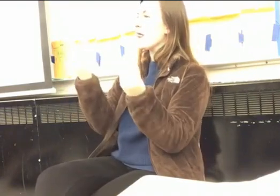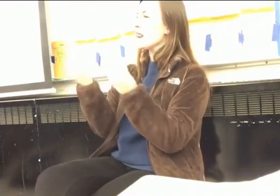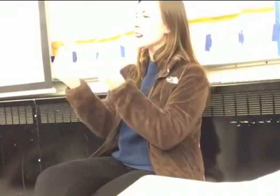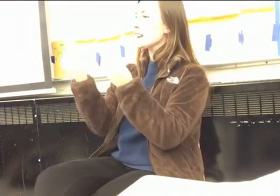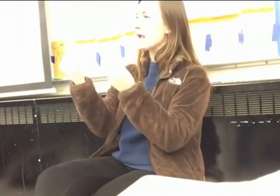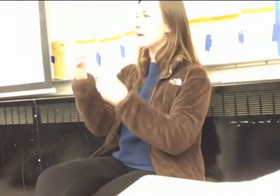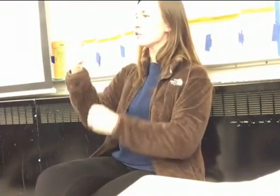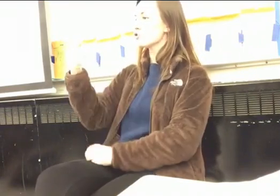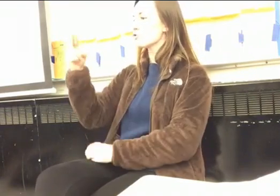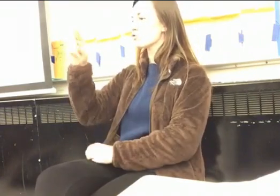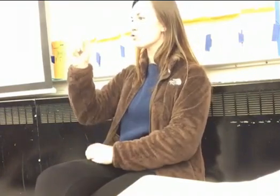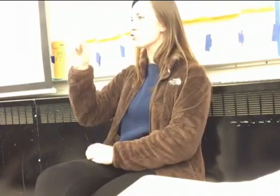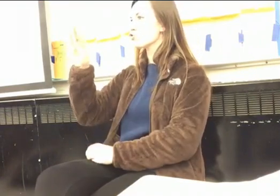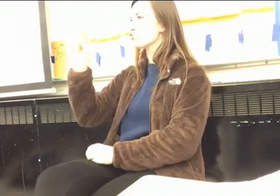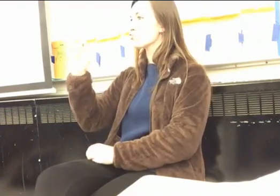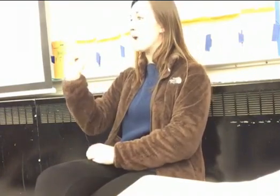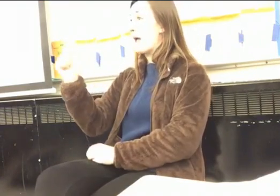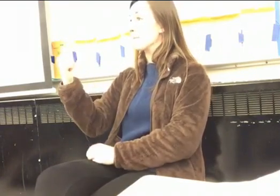white settlers.